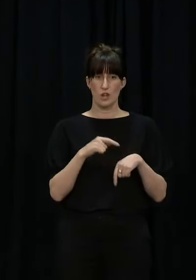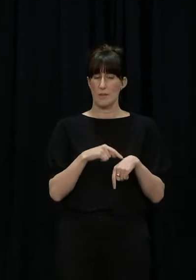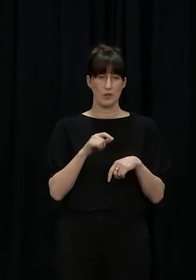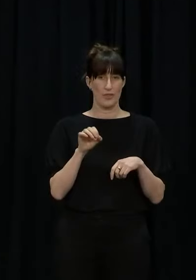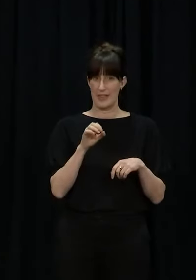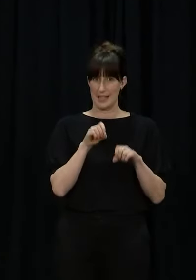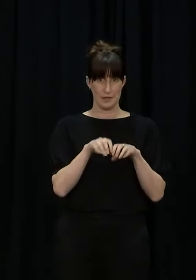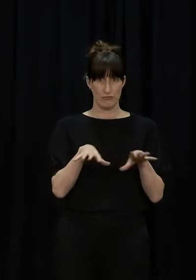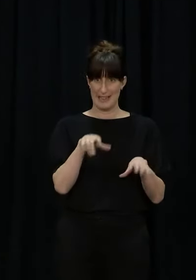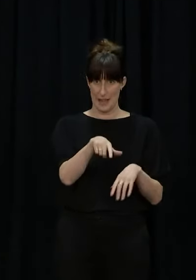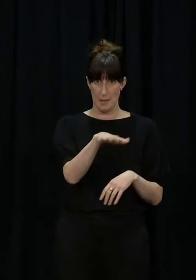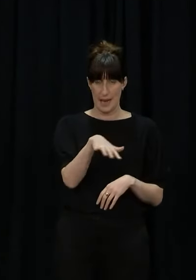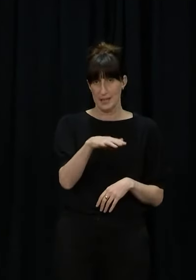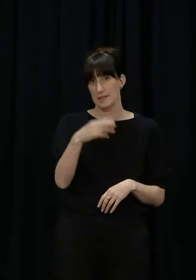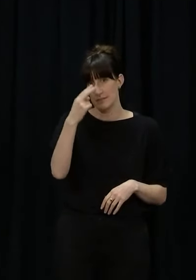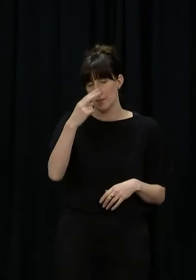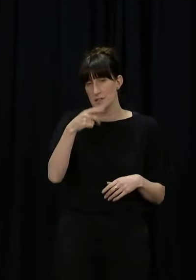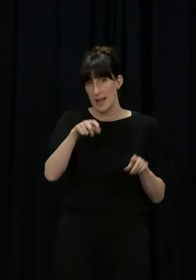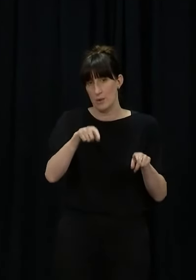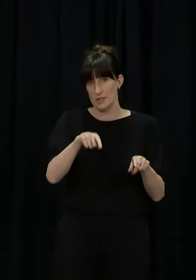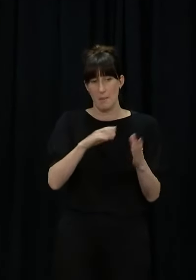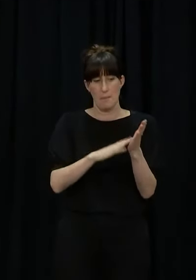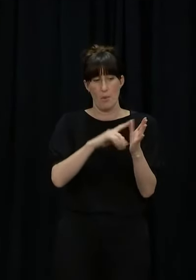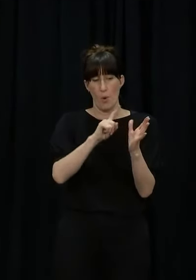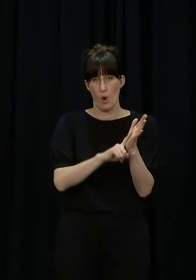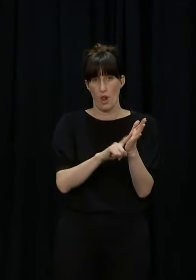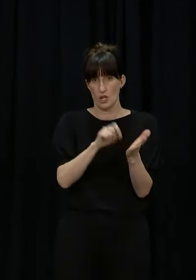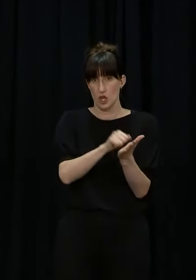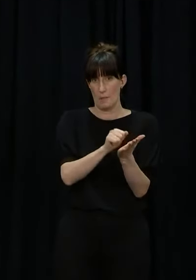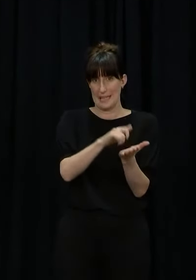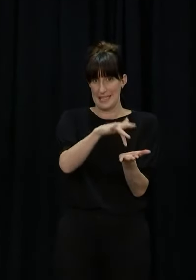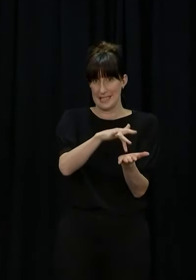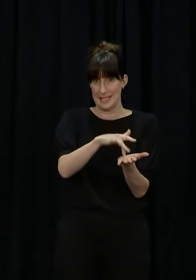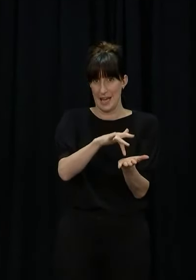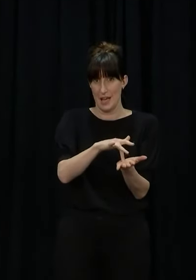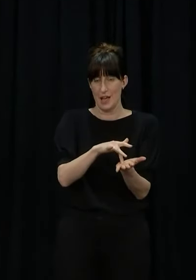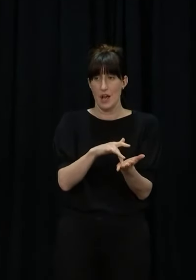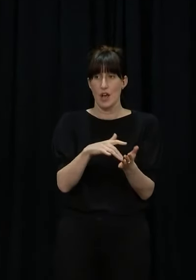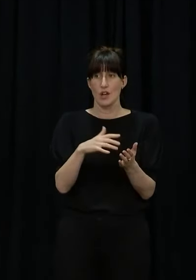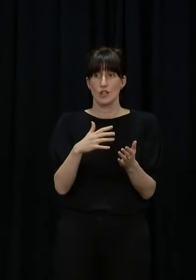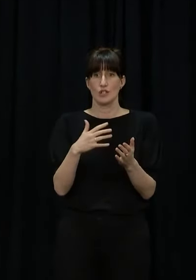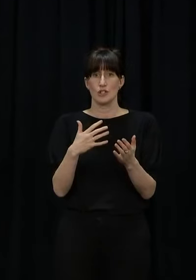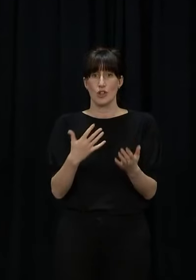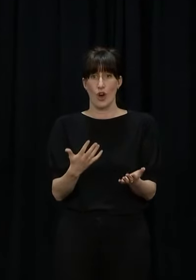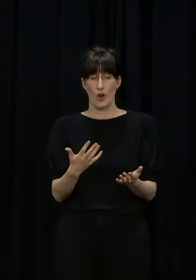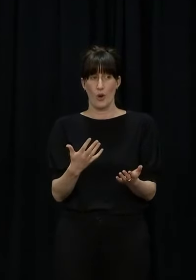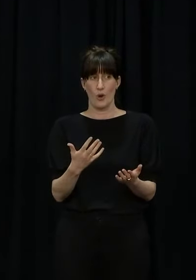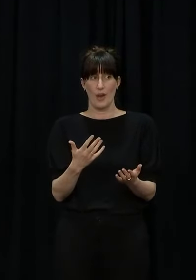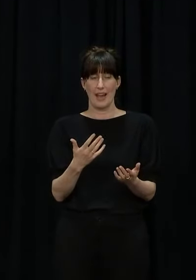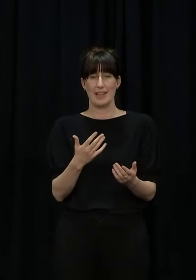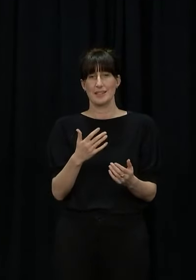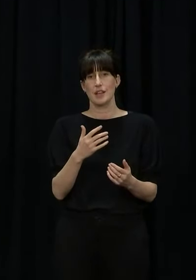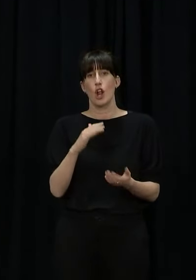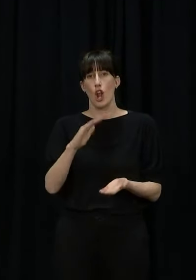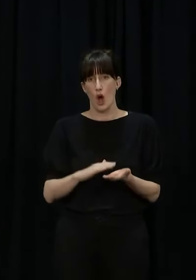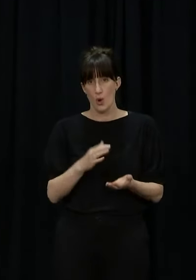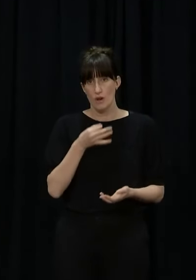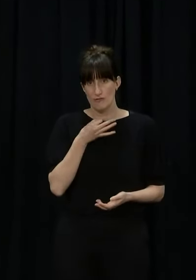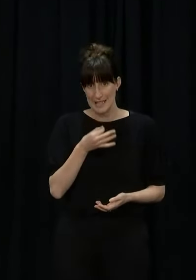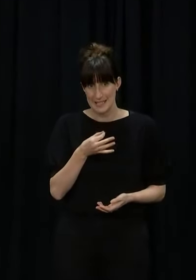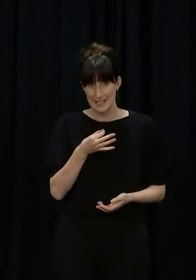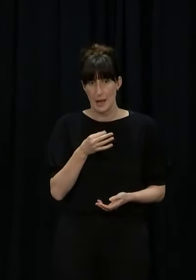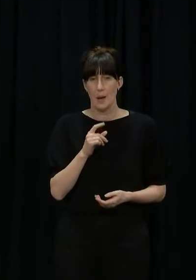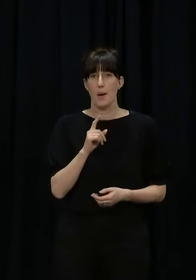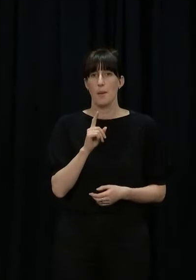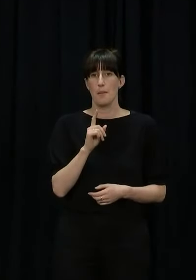that location of interest, you can have a large number of people that actually may not have come within cooey of that person. And so there you can see